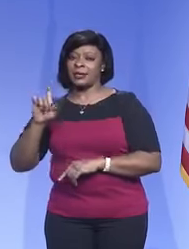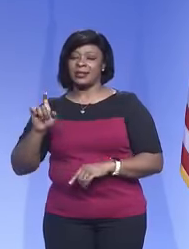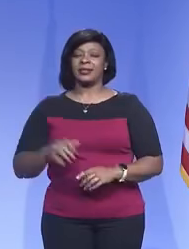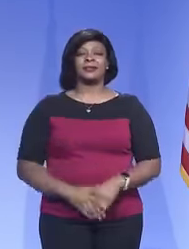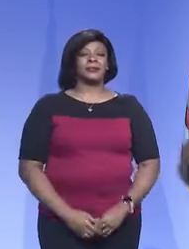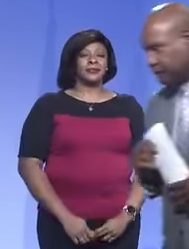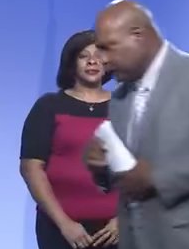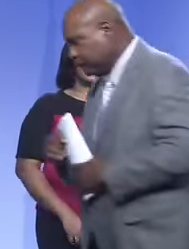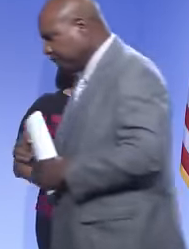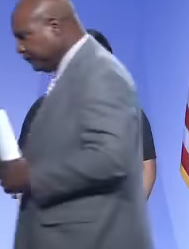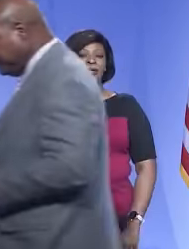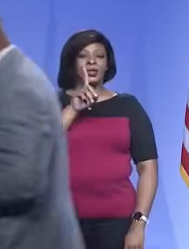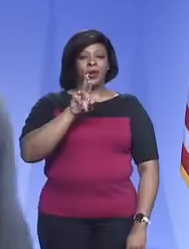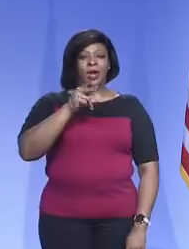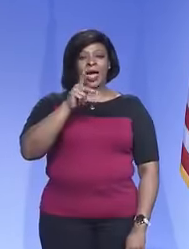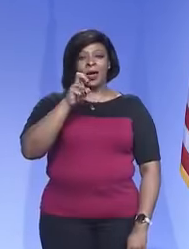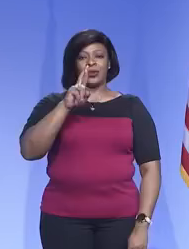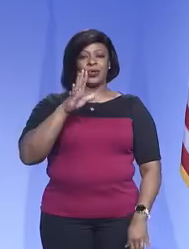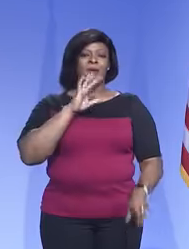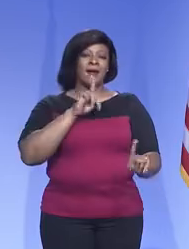address that.